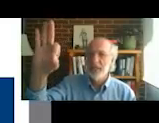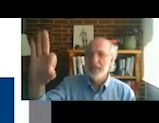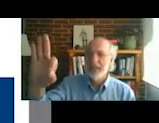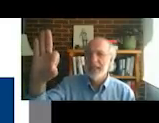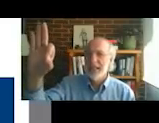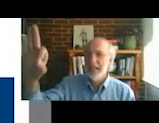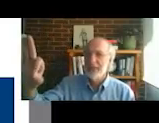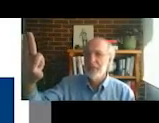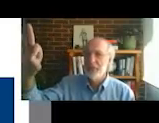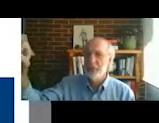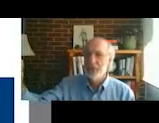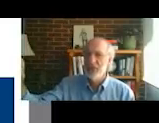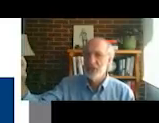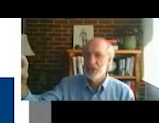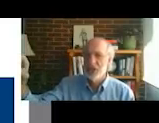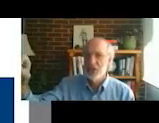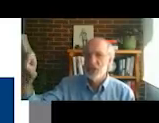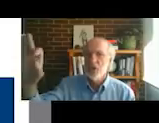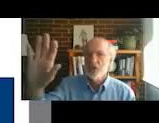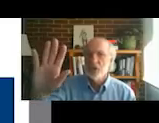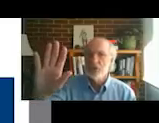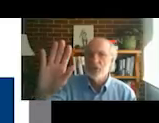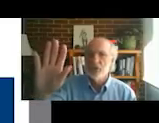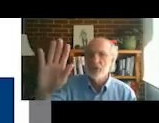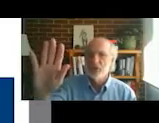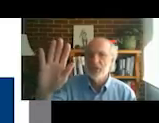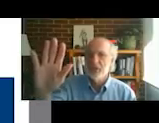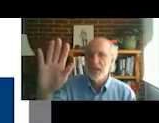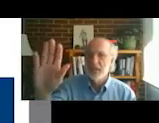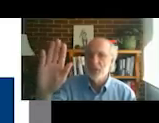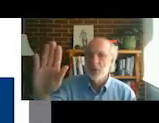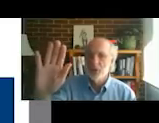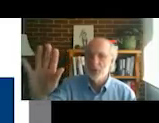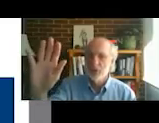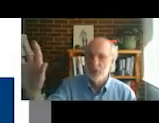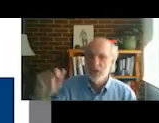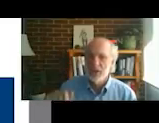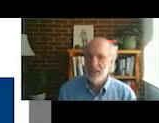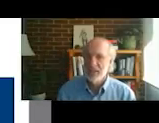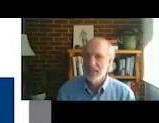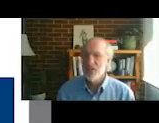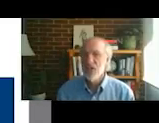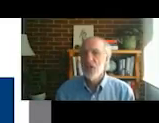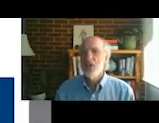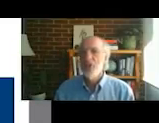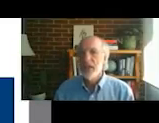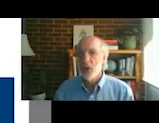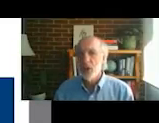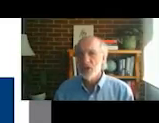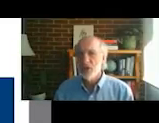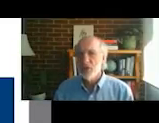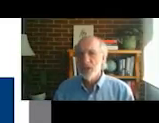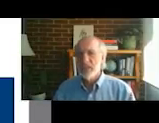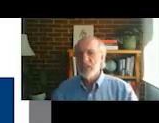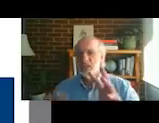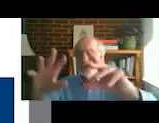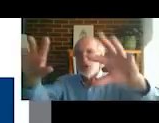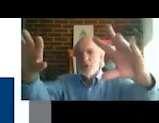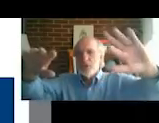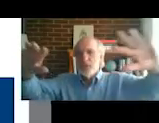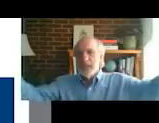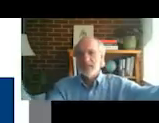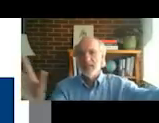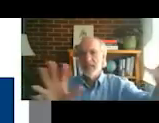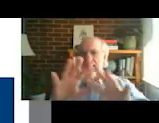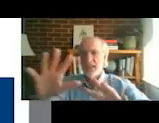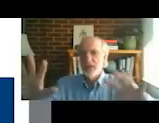to be in that F position. You're going to reduce the fine motor details. You might also realize that it's